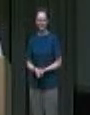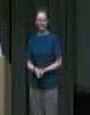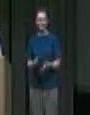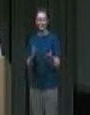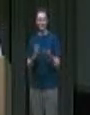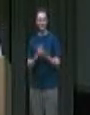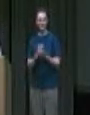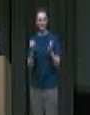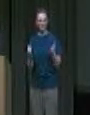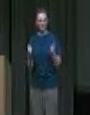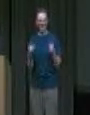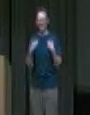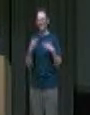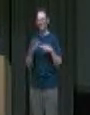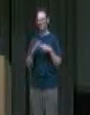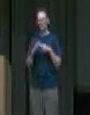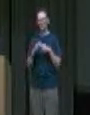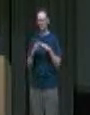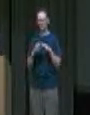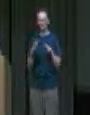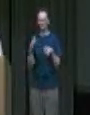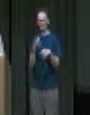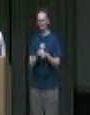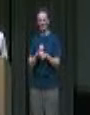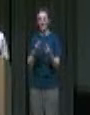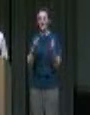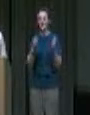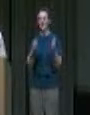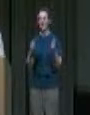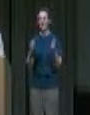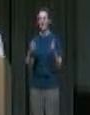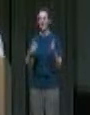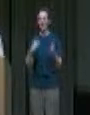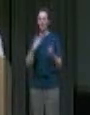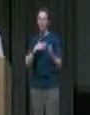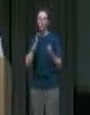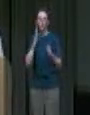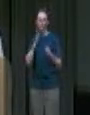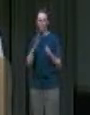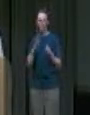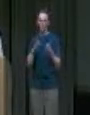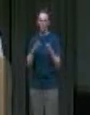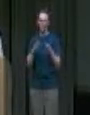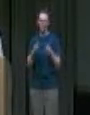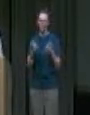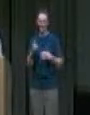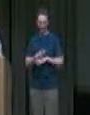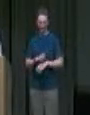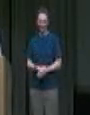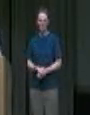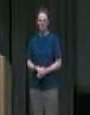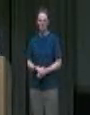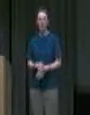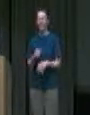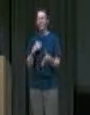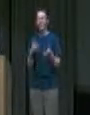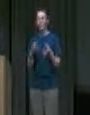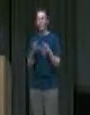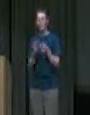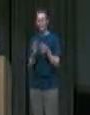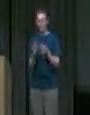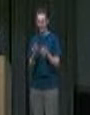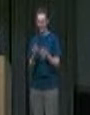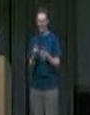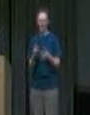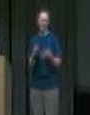All right, so this is just a brief overview of the topics that I'll be covering today. I do want to mention, so for folks,